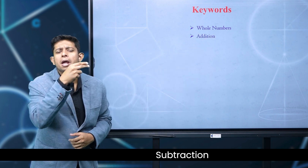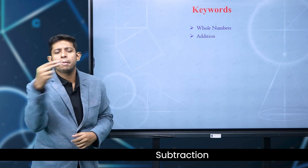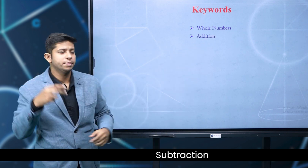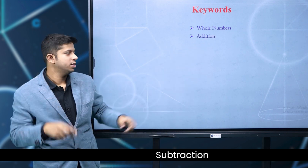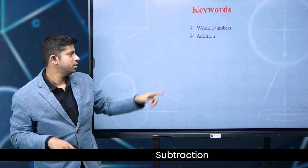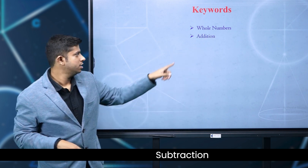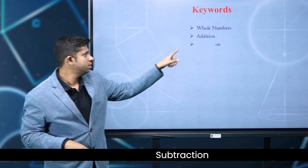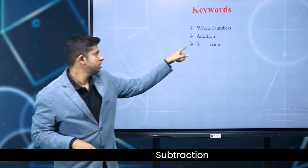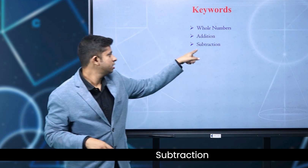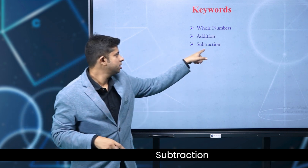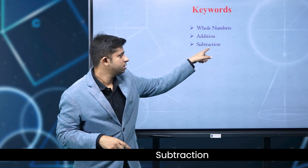subtraction,